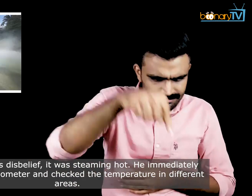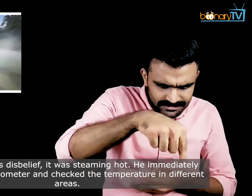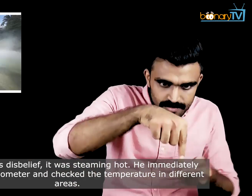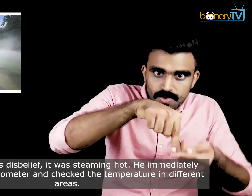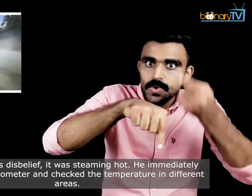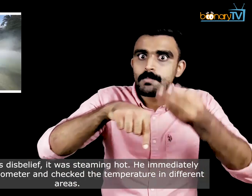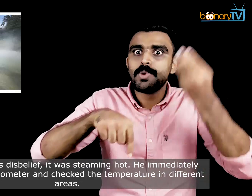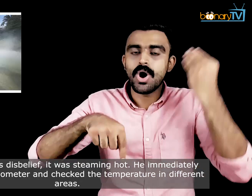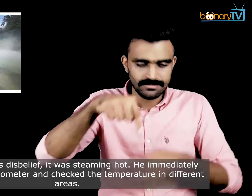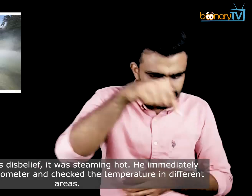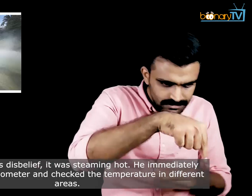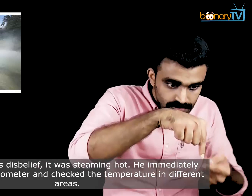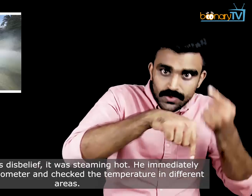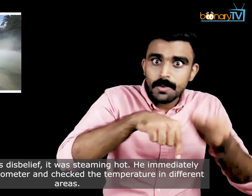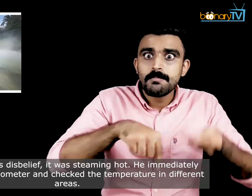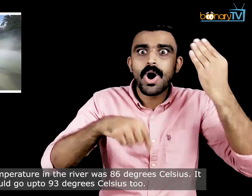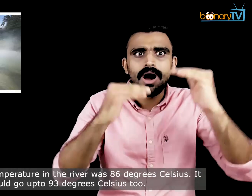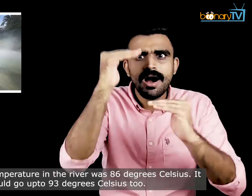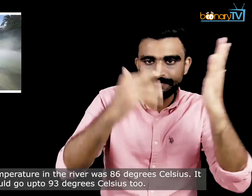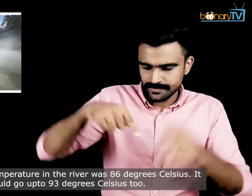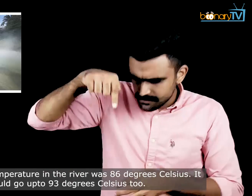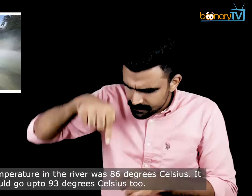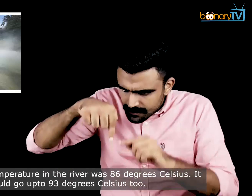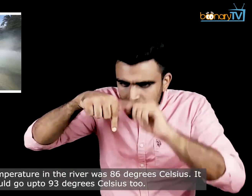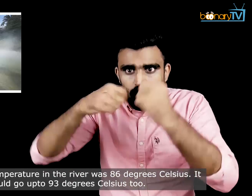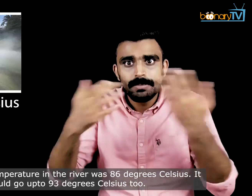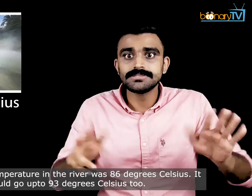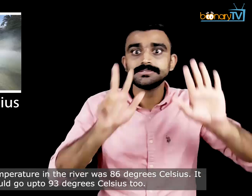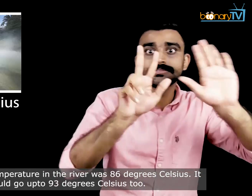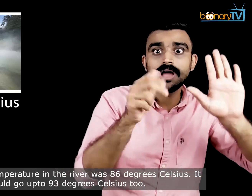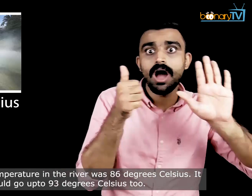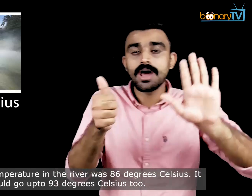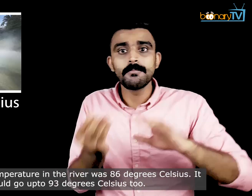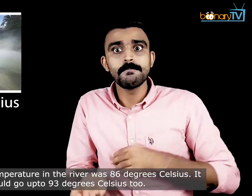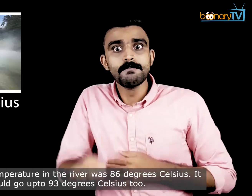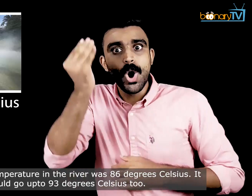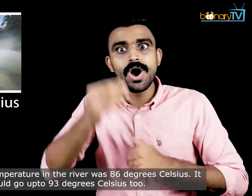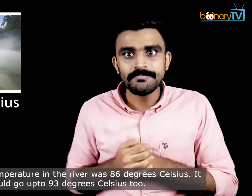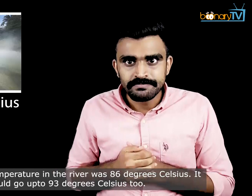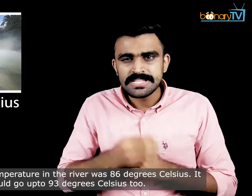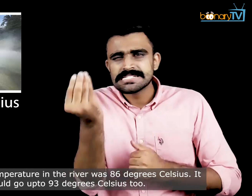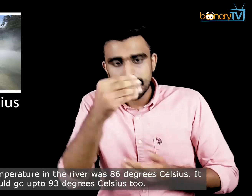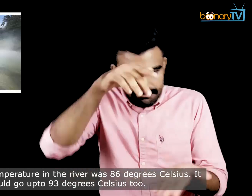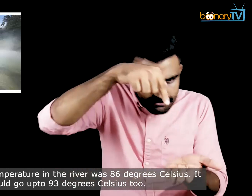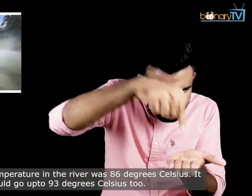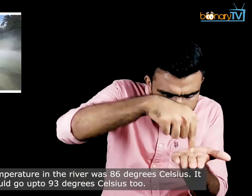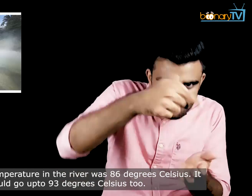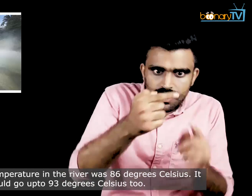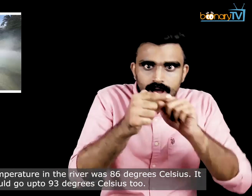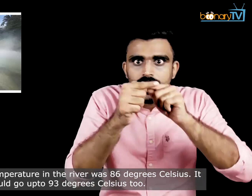different areas. The average temperature in the river was 86 degrees Celsius. It could go up